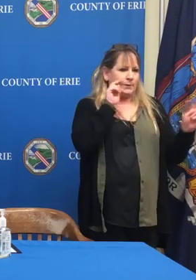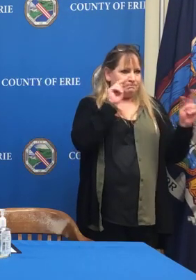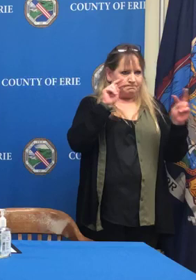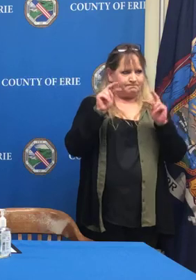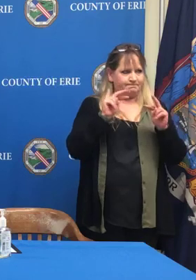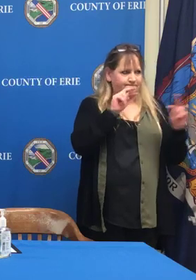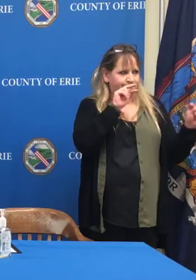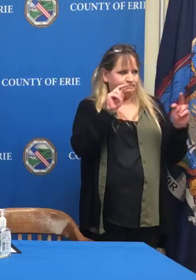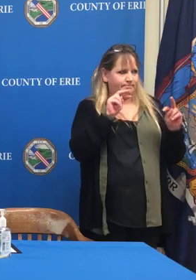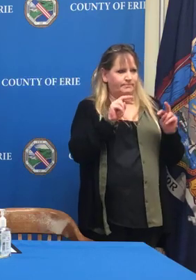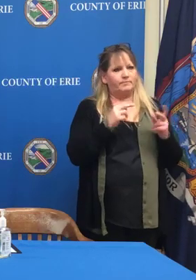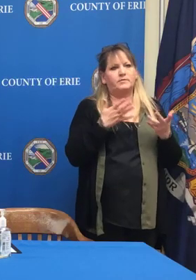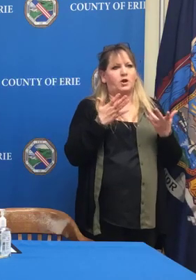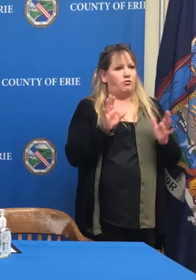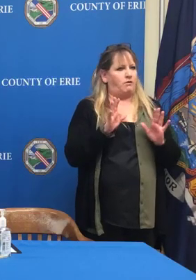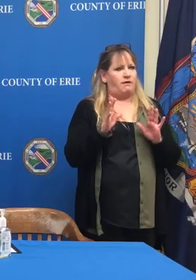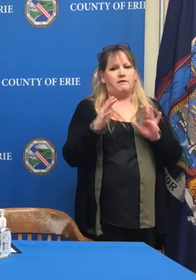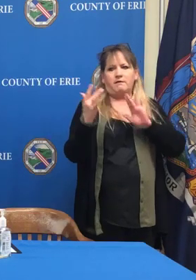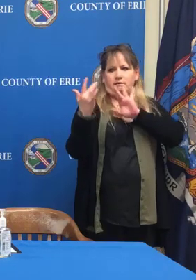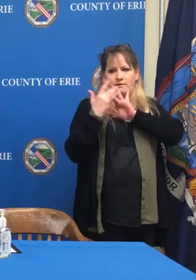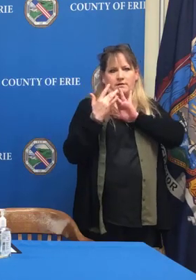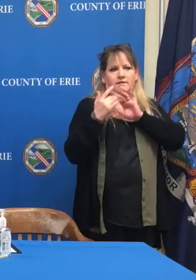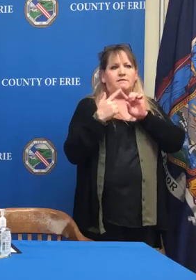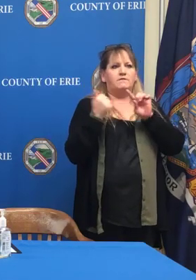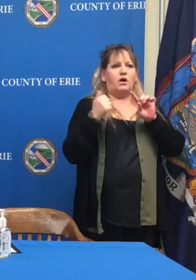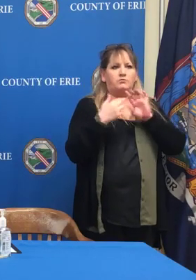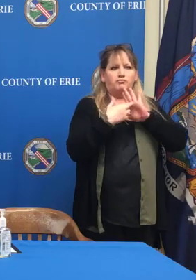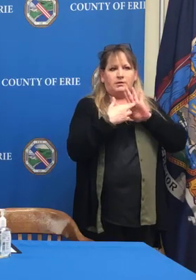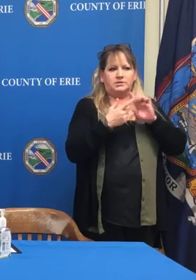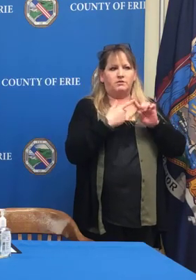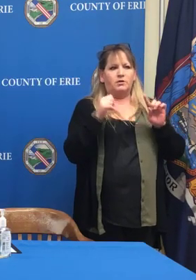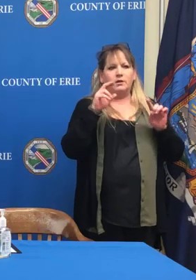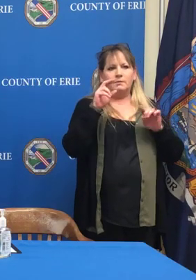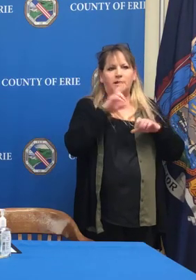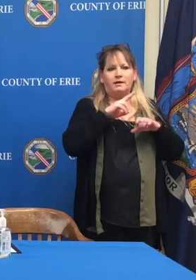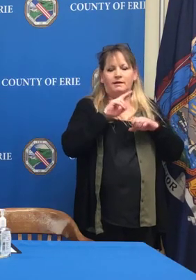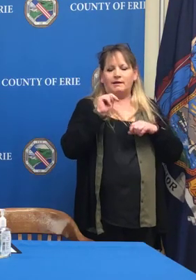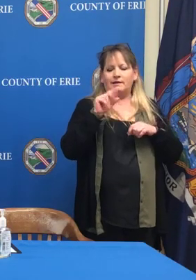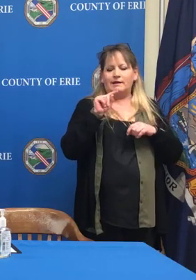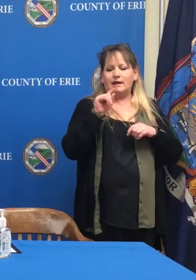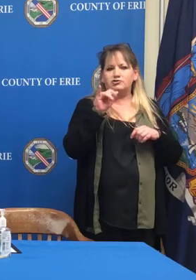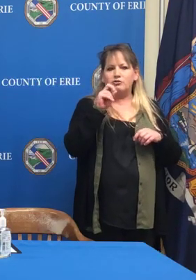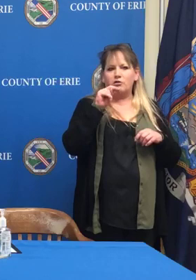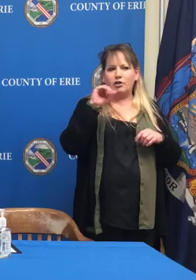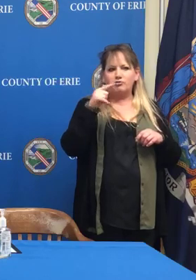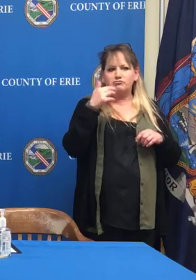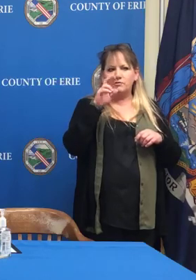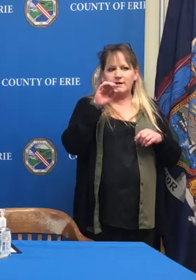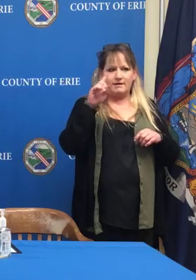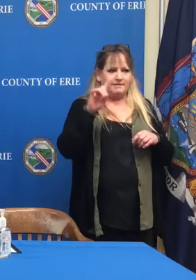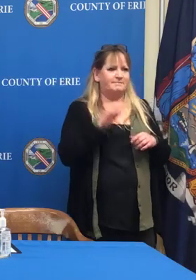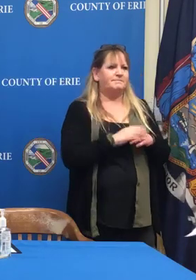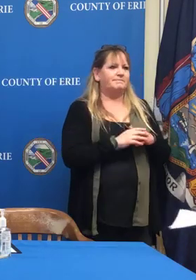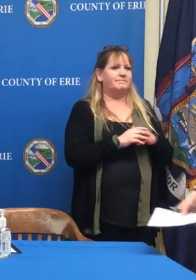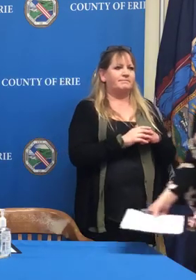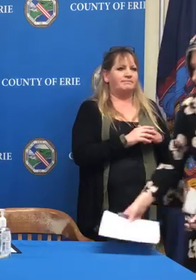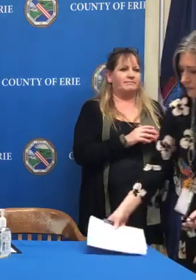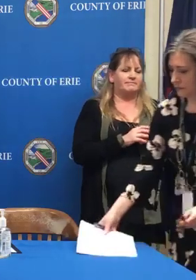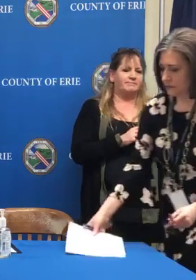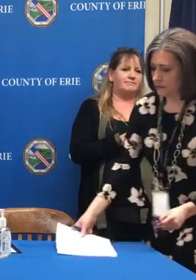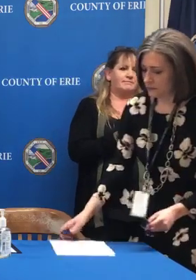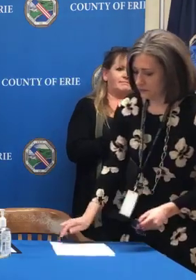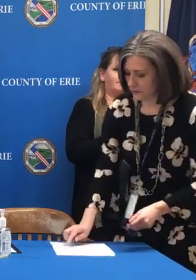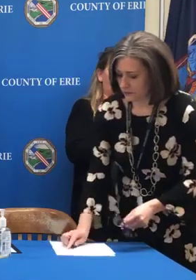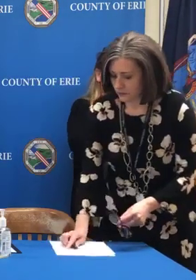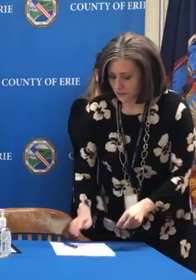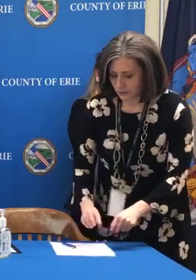already received contact from representatives from National Grid that they are stationing their trucks in the right